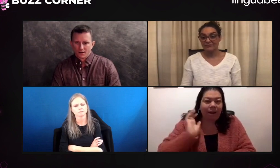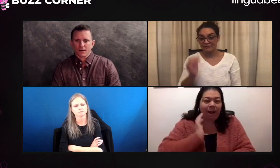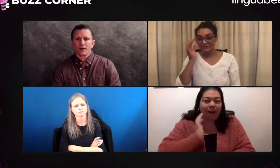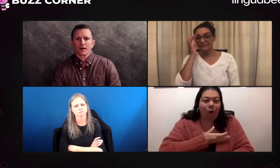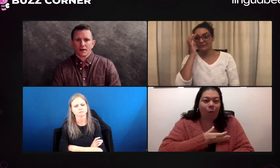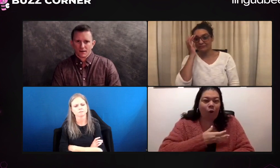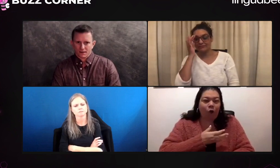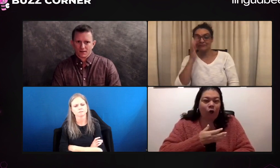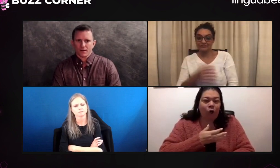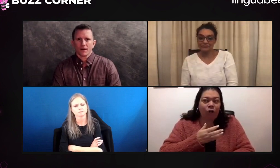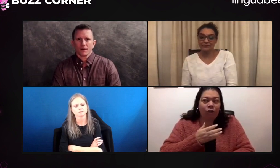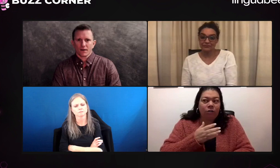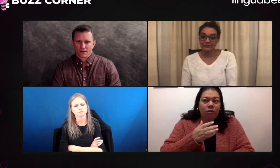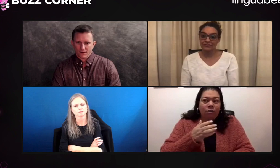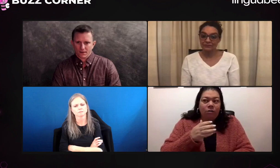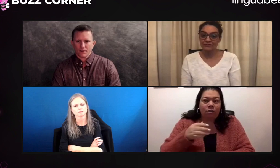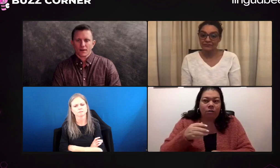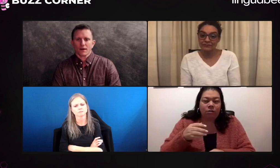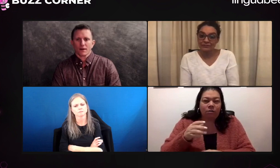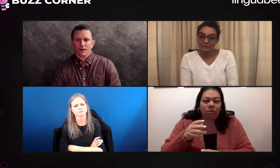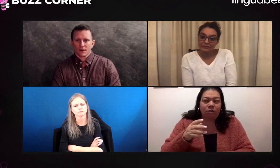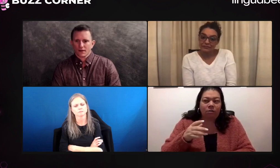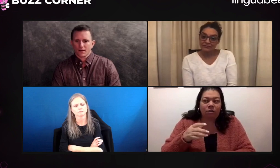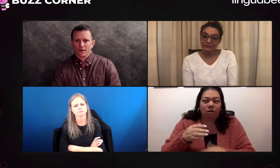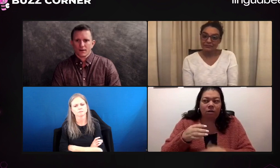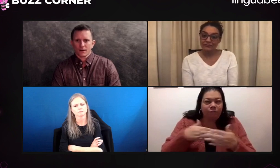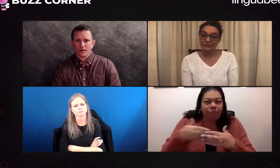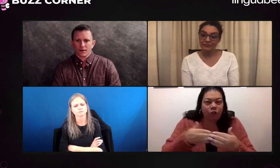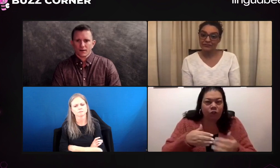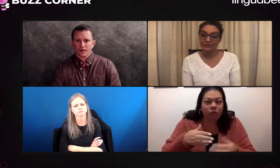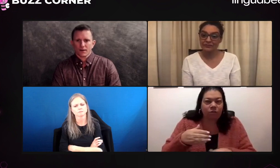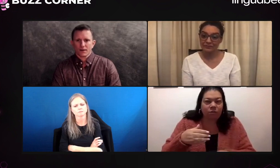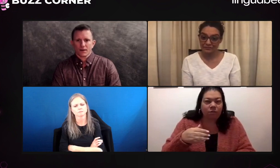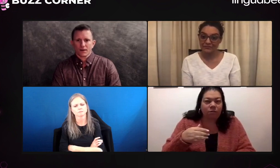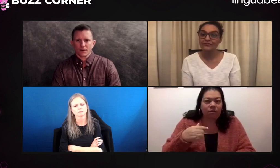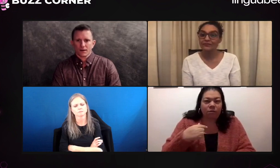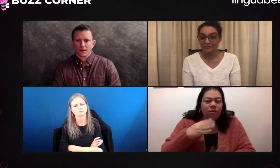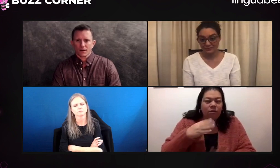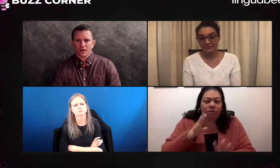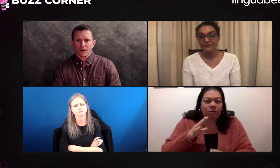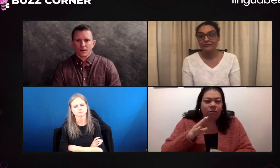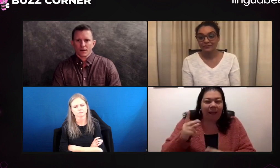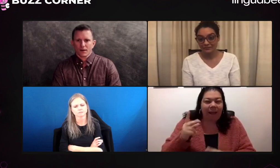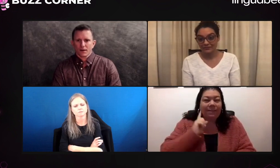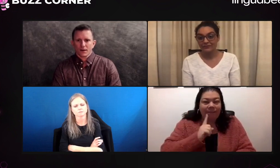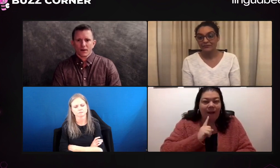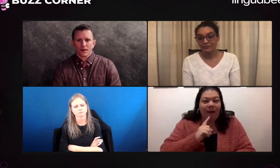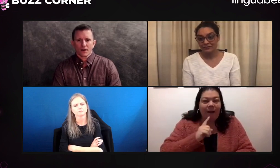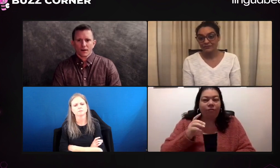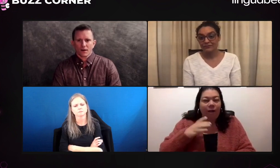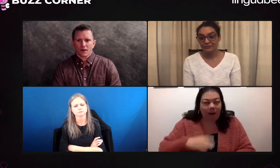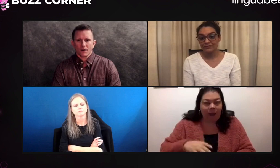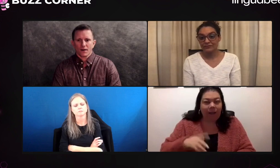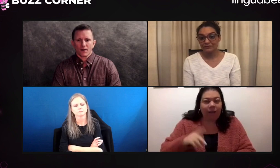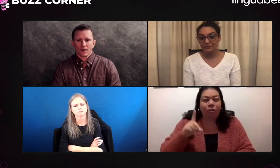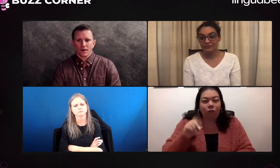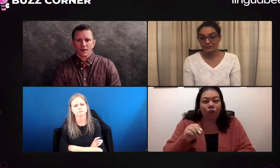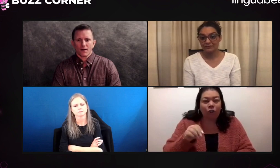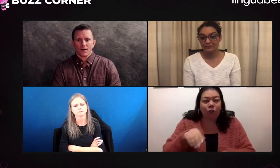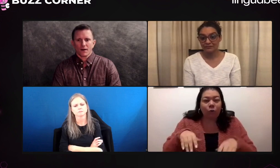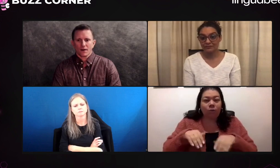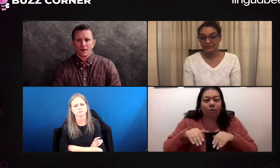we reclaim the space in the power dynamics at play, right?